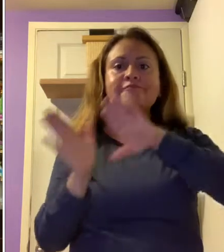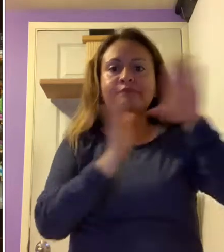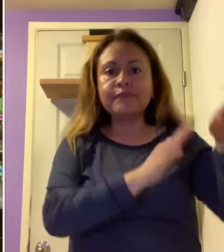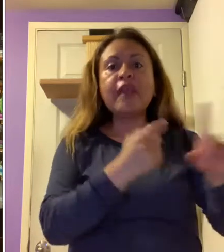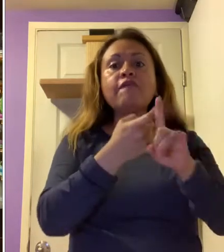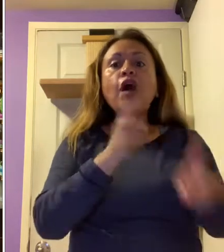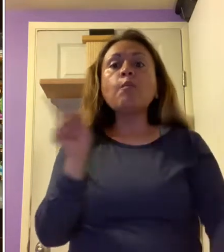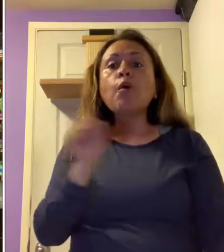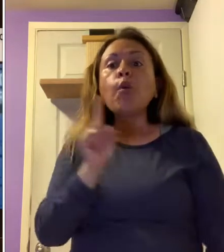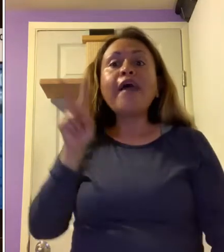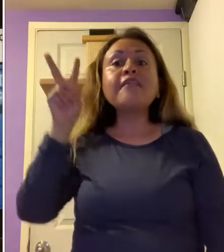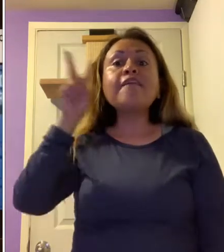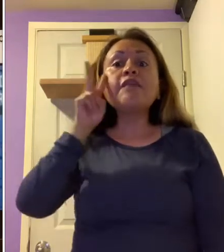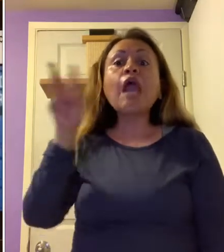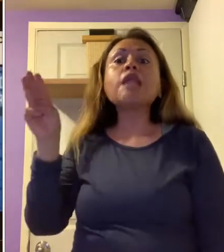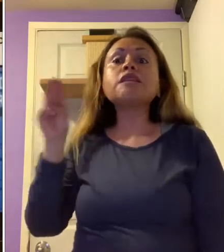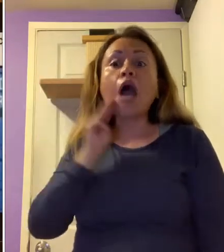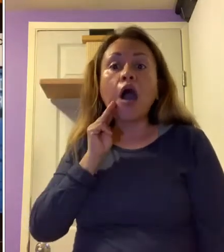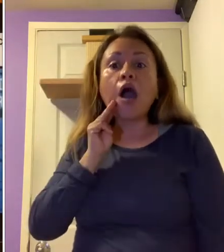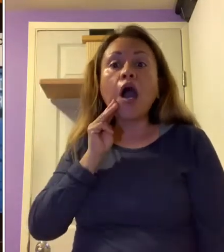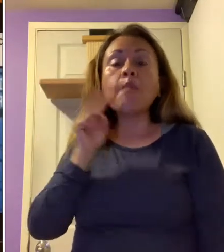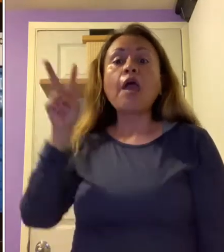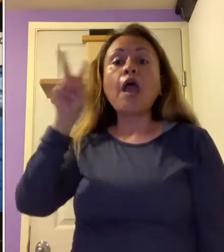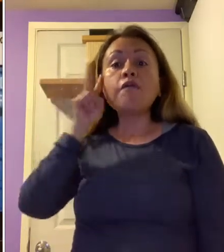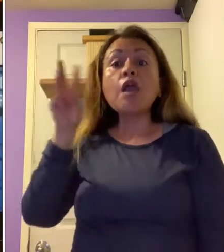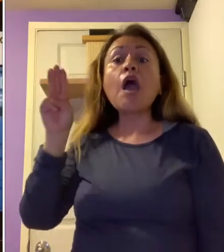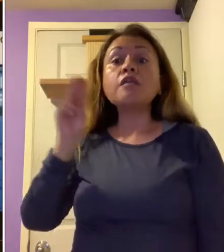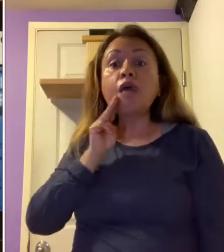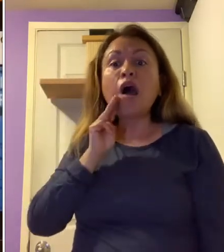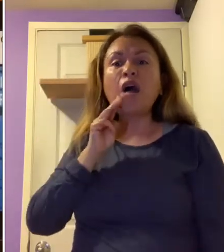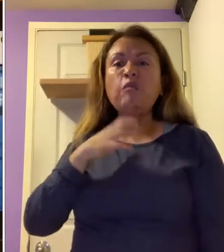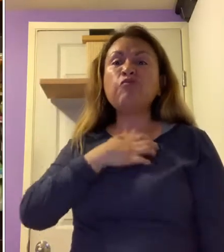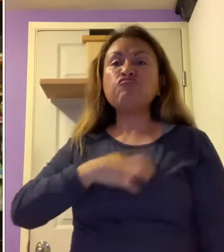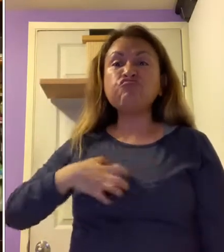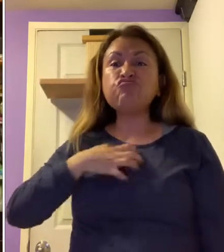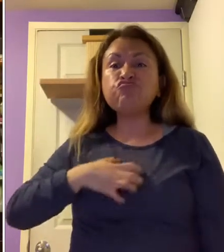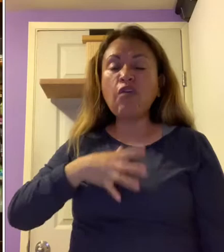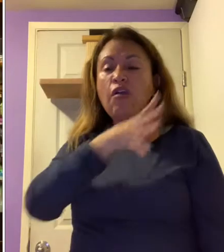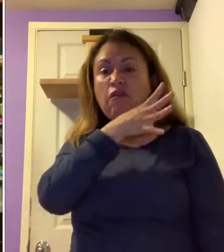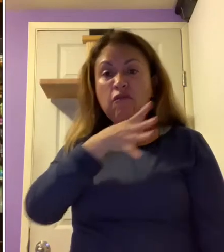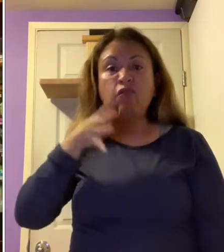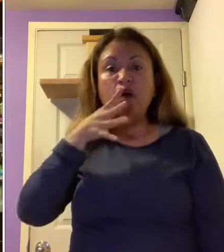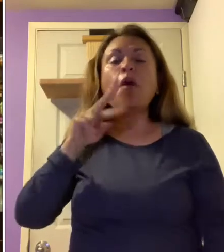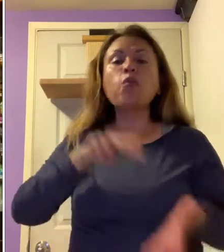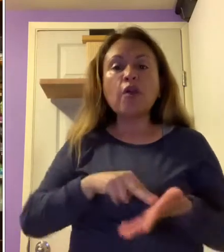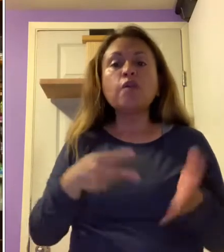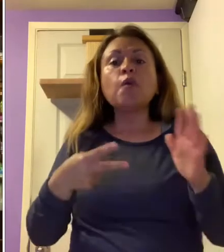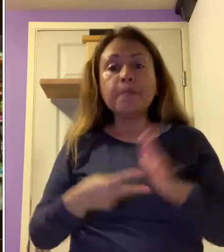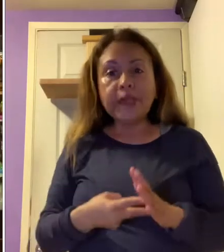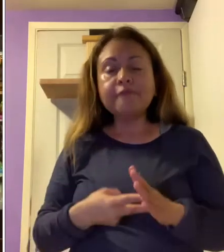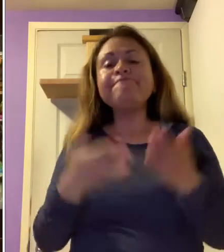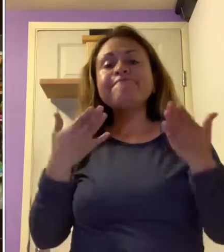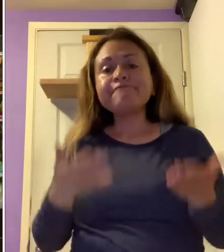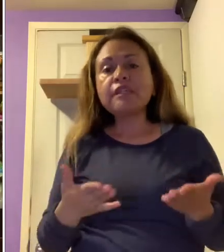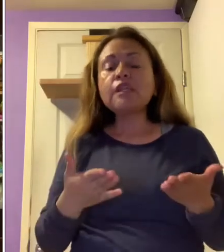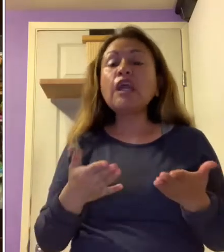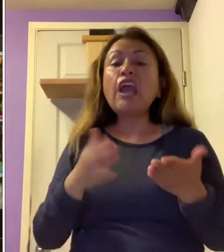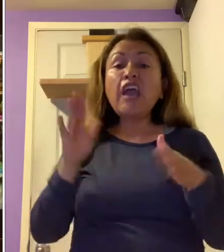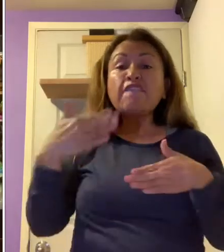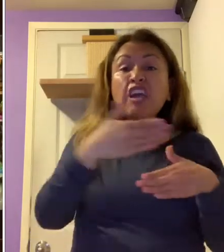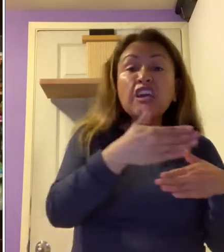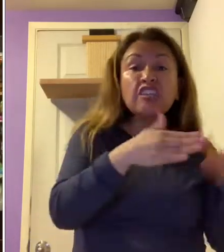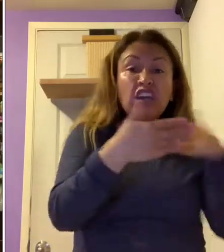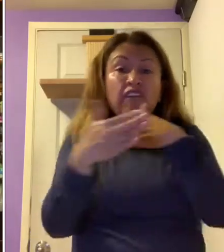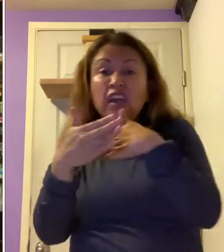look where these come from. These come from Vietnam. Vietnam is known to have pretty shady farming practices. What do I mean by that? Well,